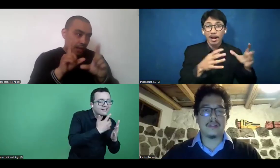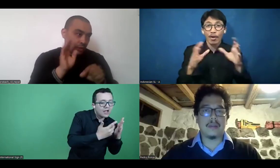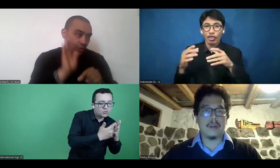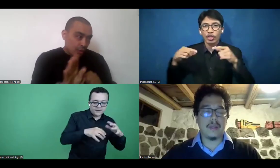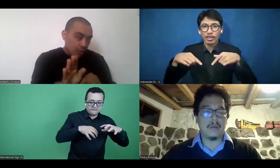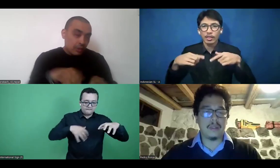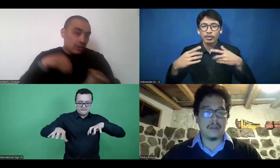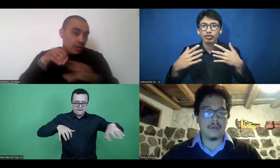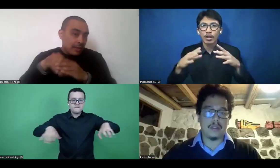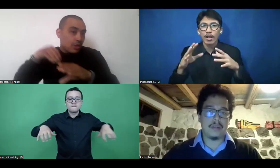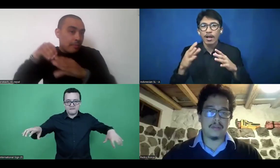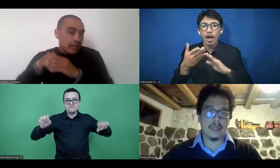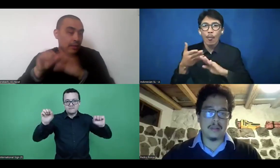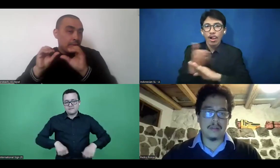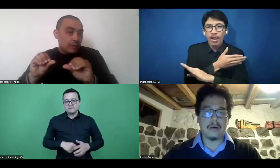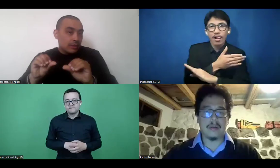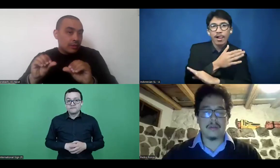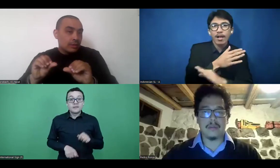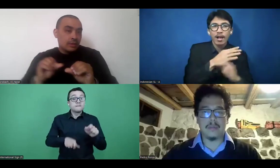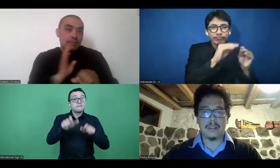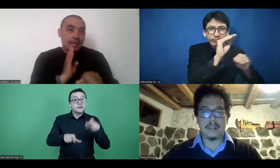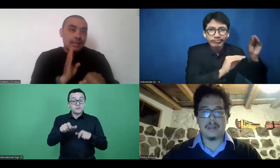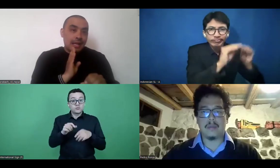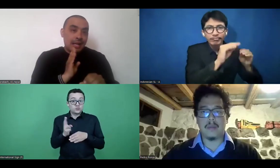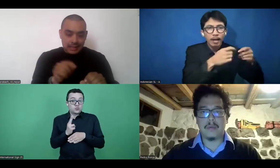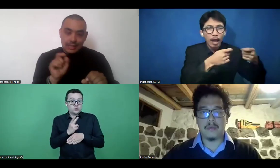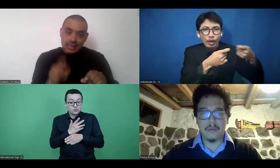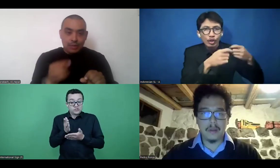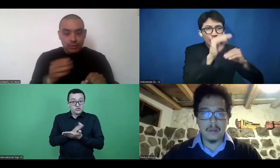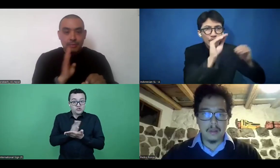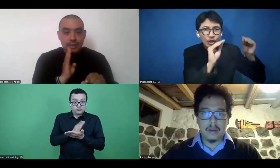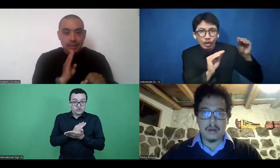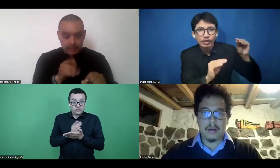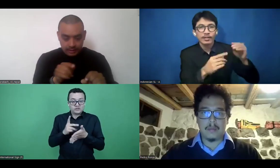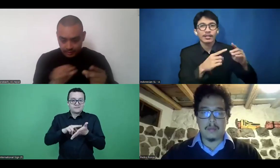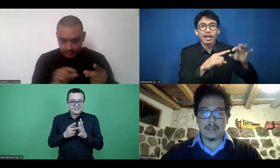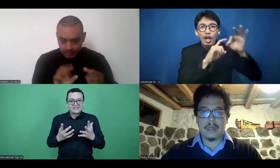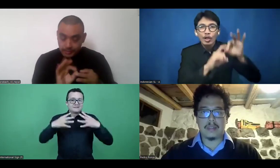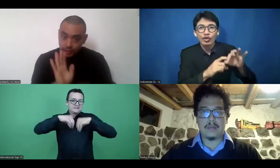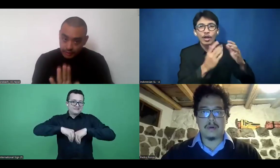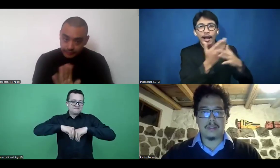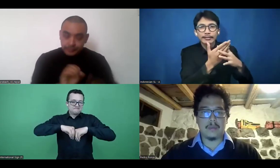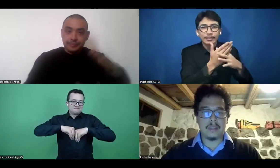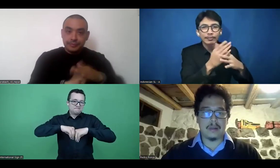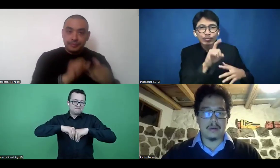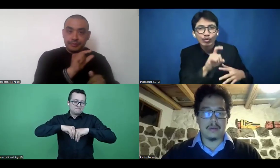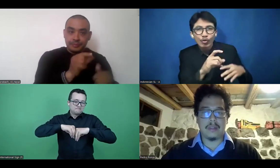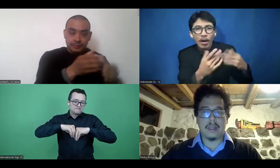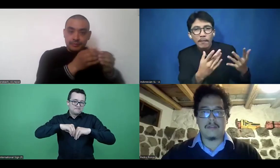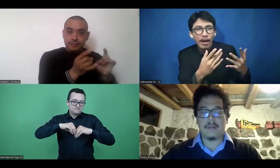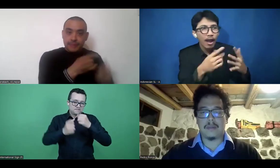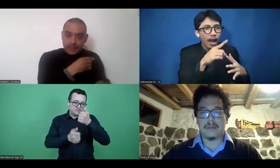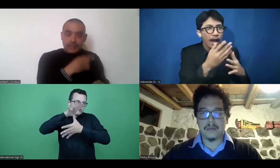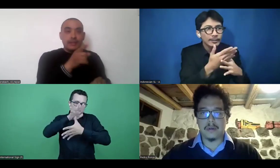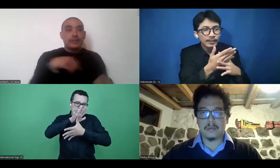participants that will be using interpretation channels are going to be staying in the main room, as well as the participants that are using